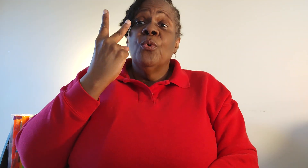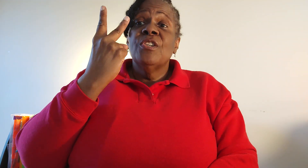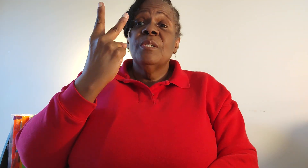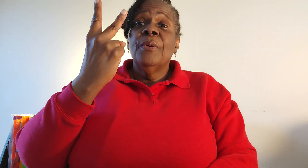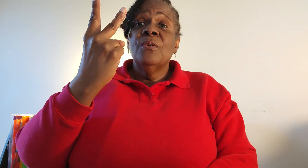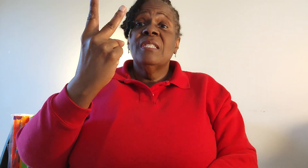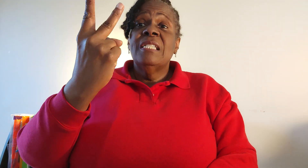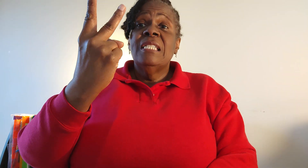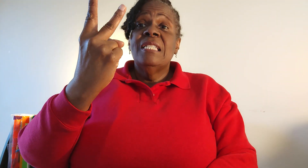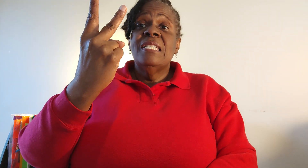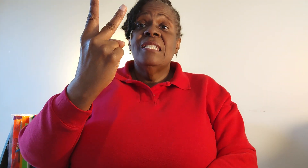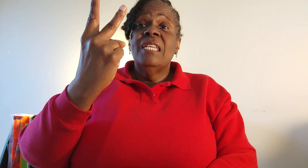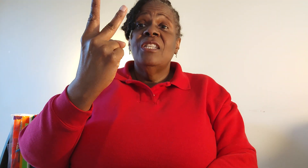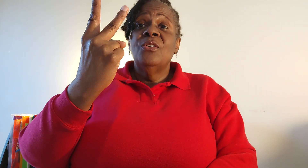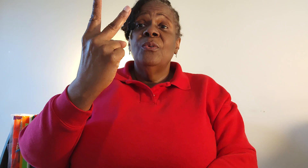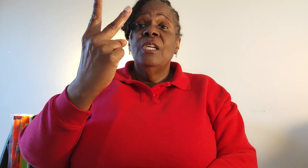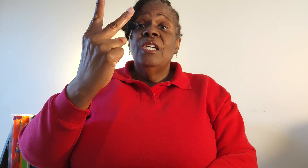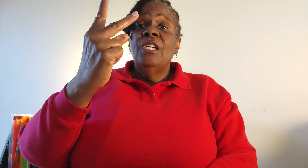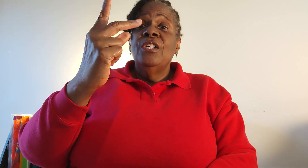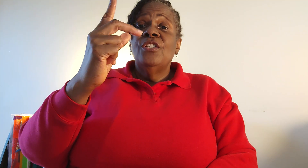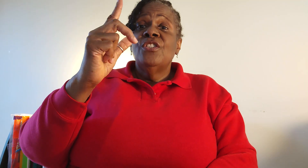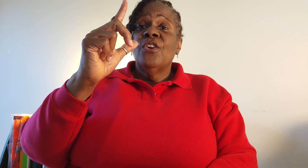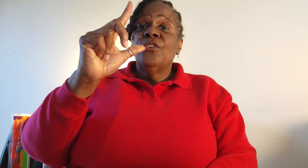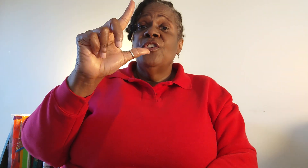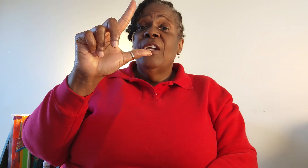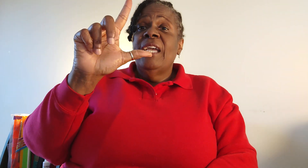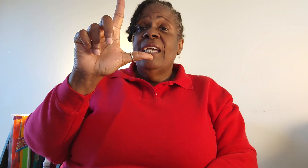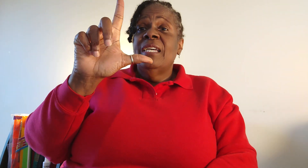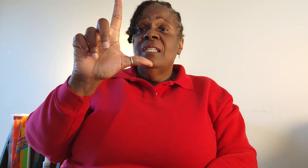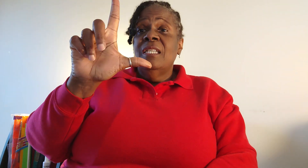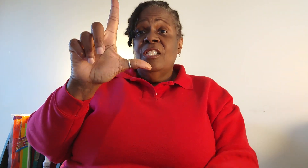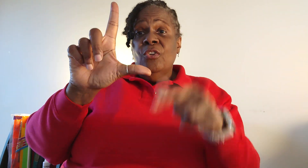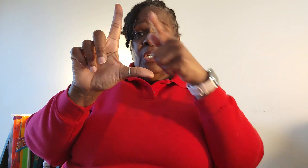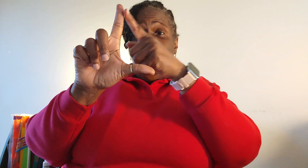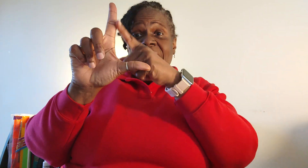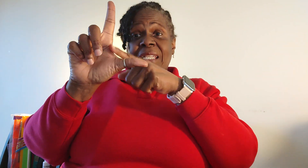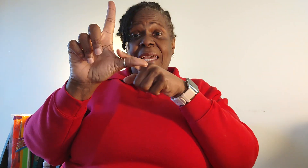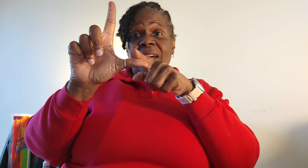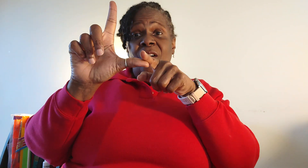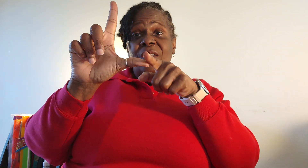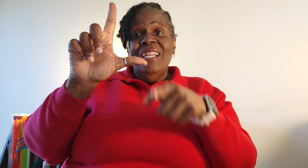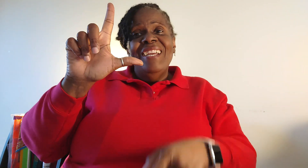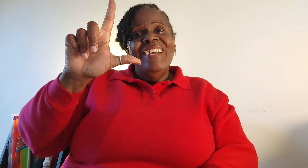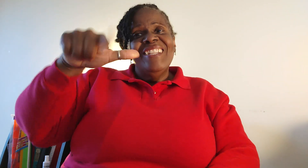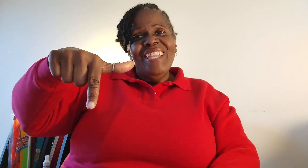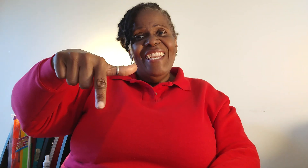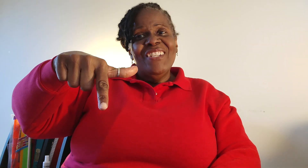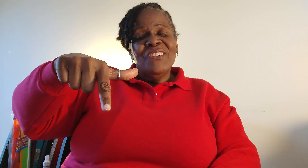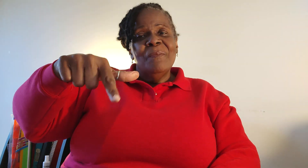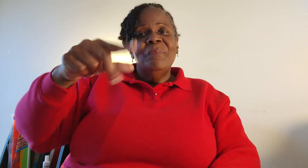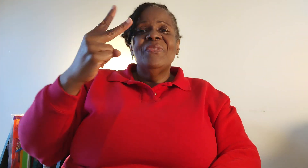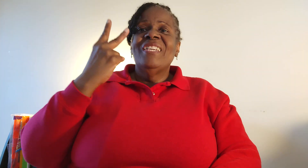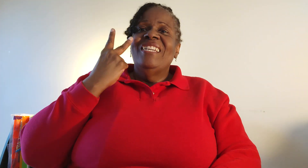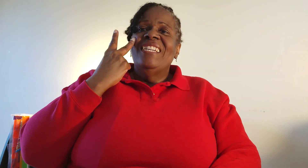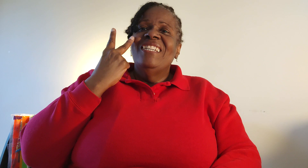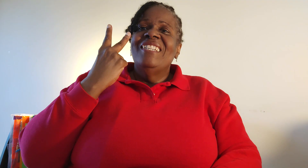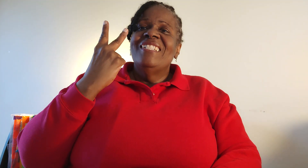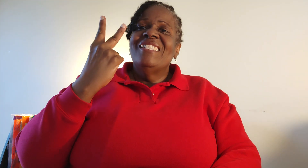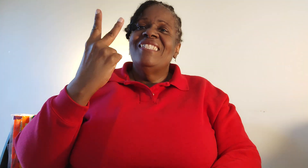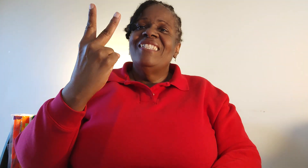the person, see you, turn your hand, and you're going to make an L later. See